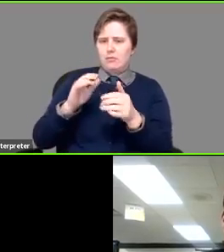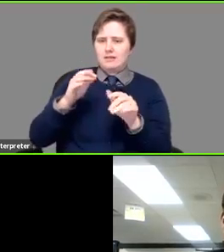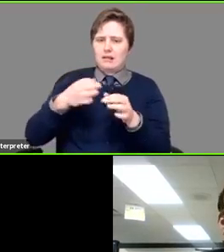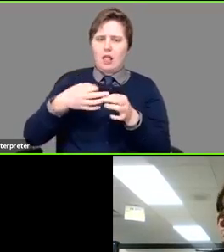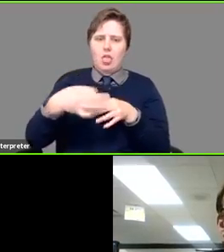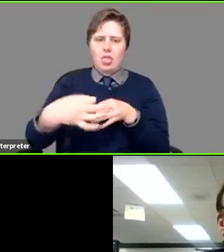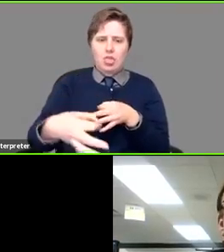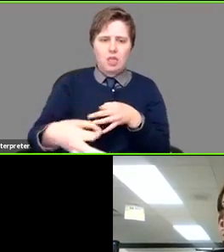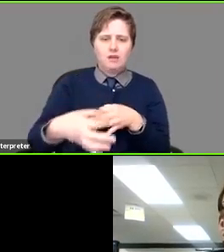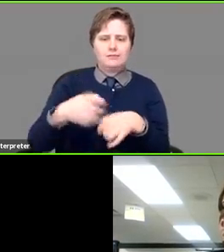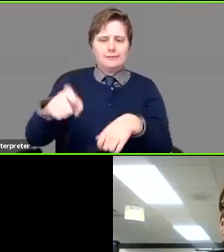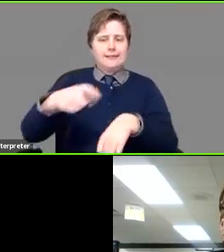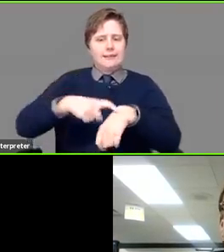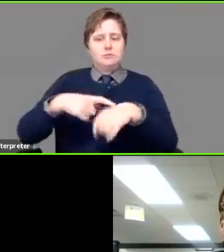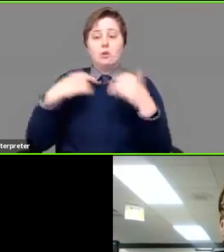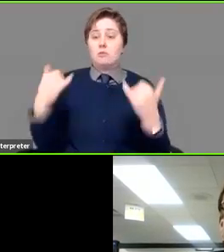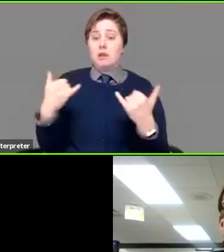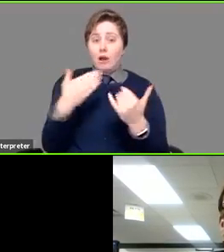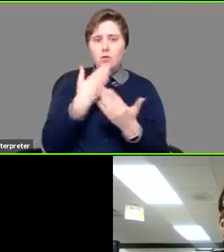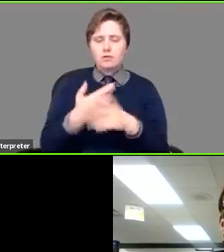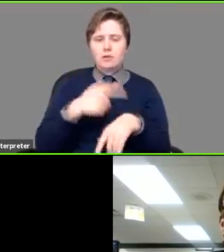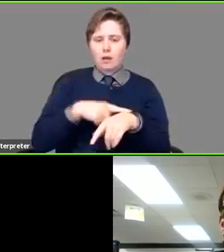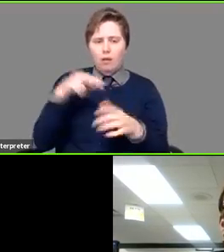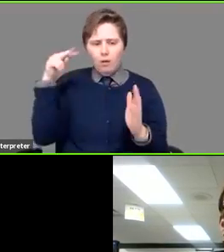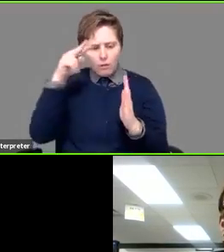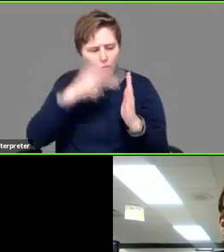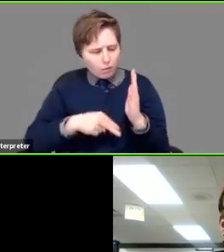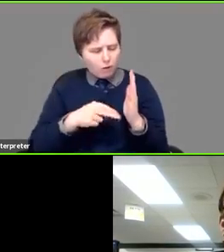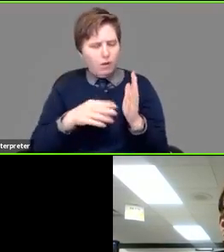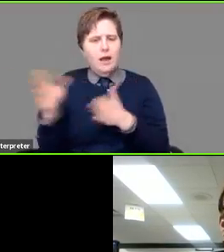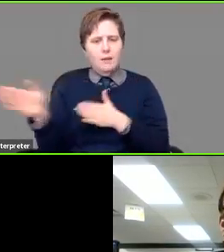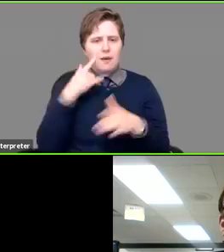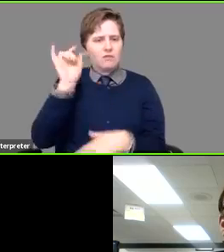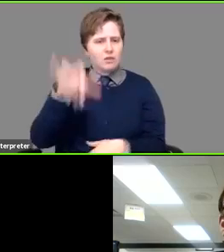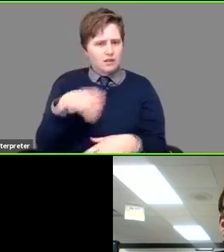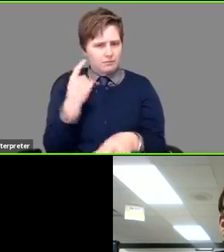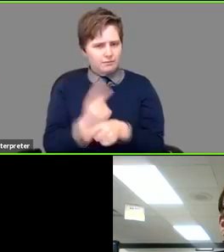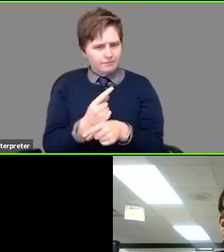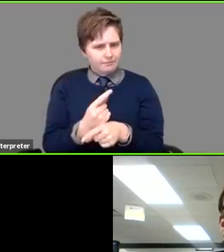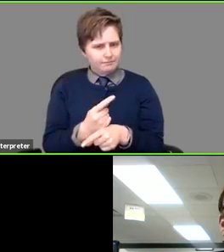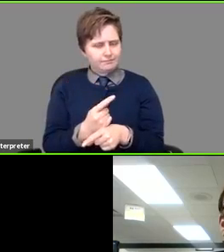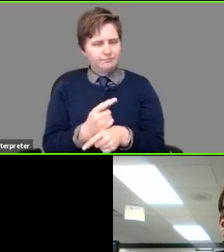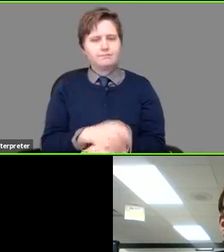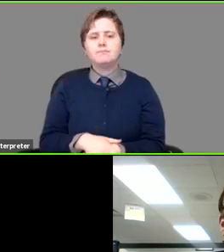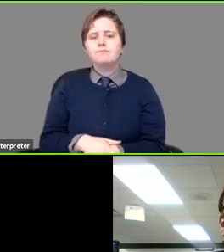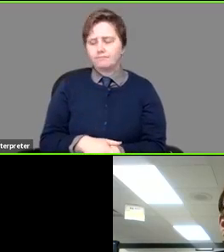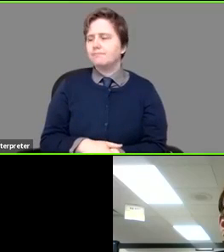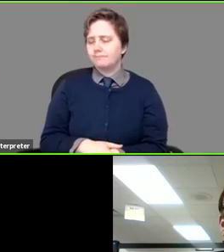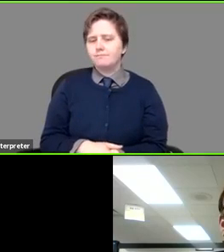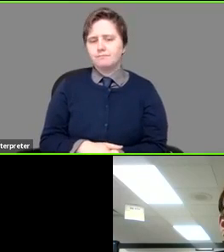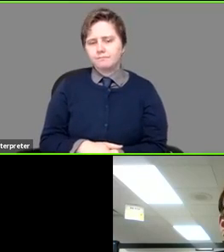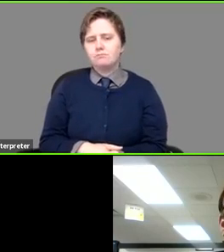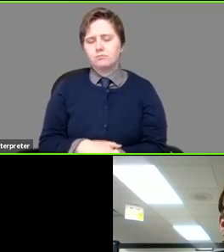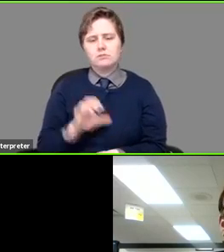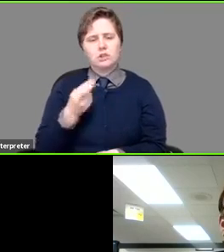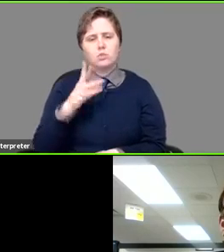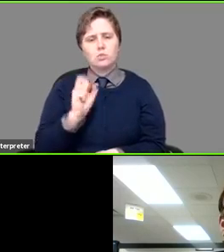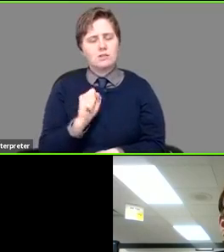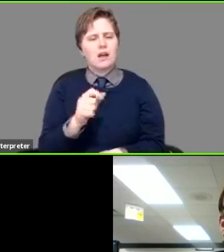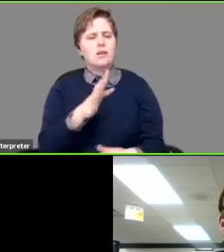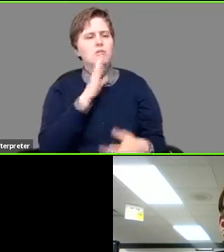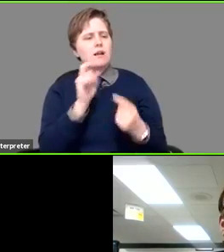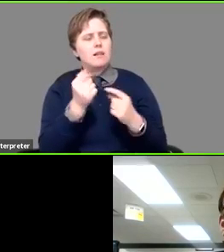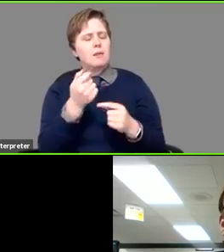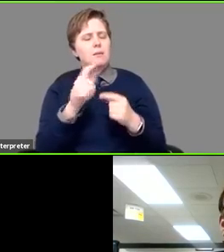delayed. So now is a Sure. really good time to be looking at that document and planning ahead for the future. Let's talk a little bit about masks and